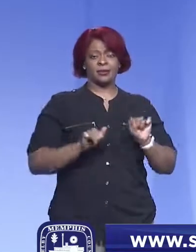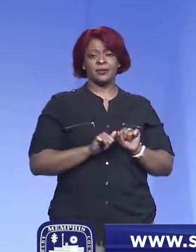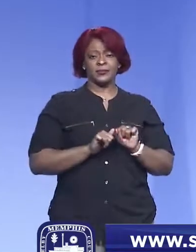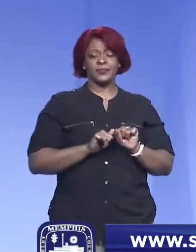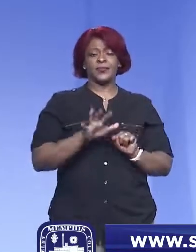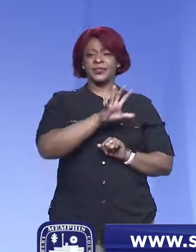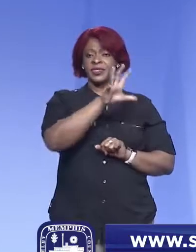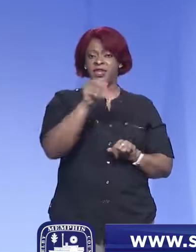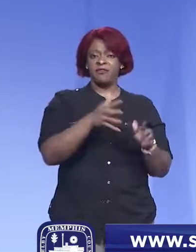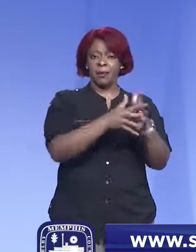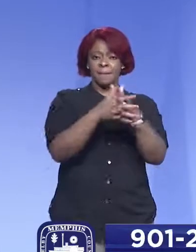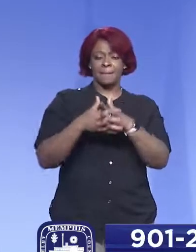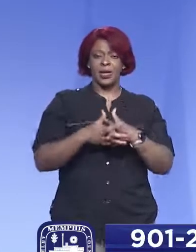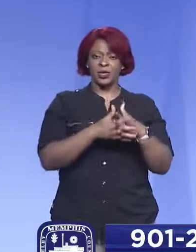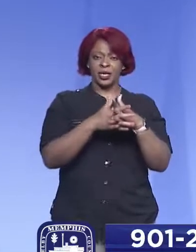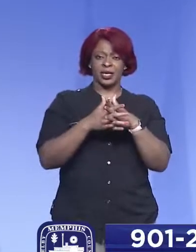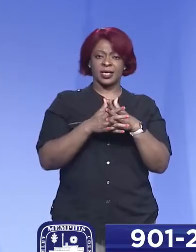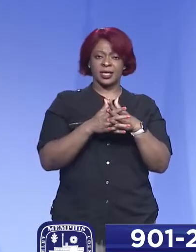African American and other